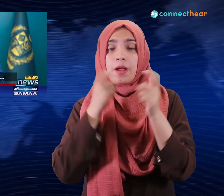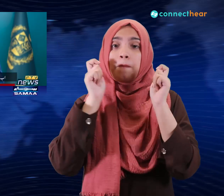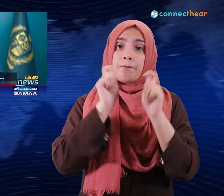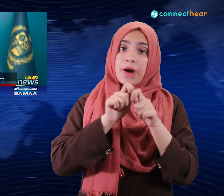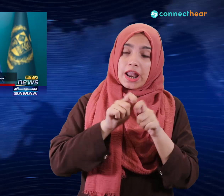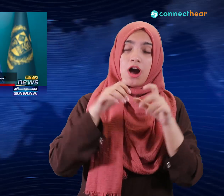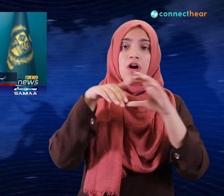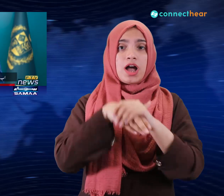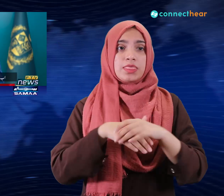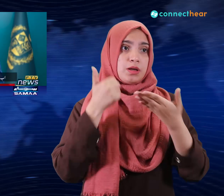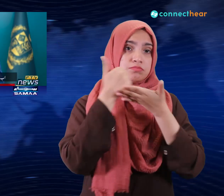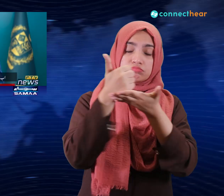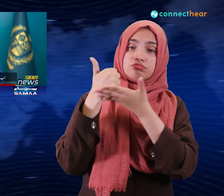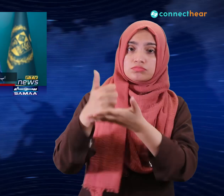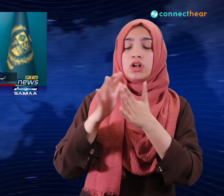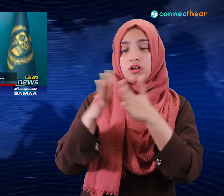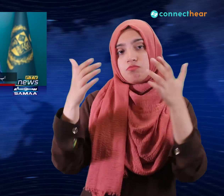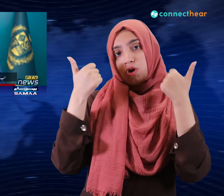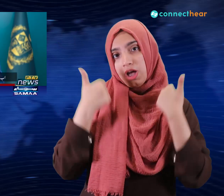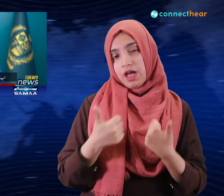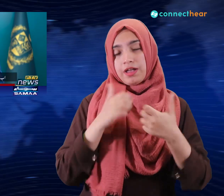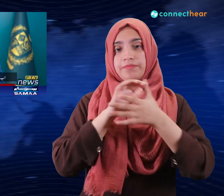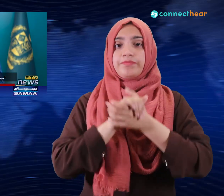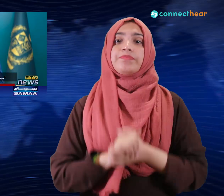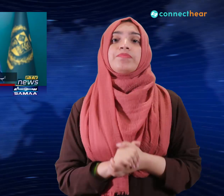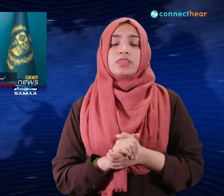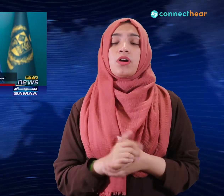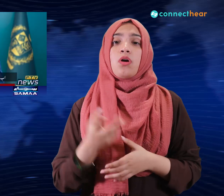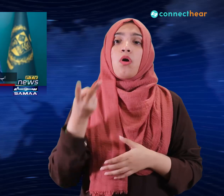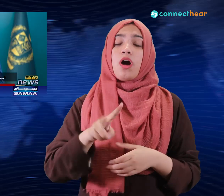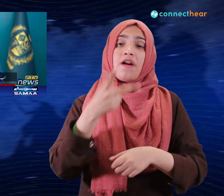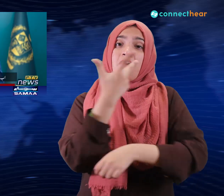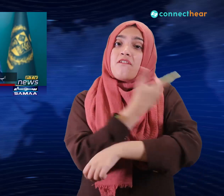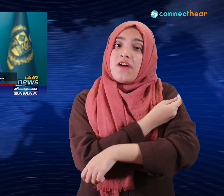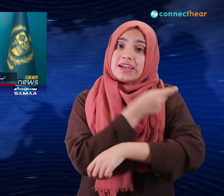making all possible efforts to accelerate our vaccination campaign.